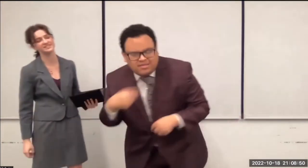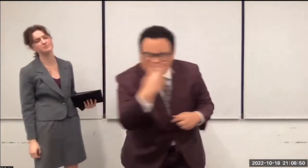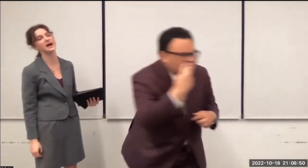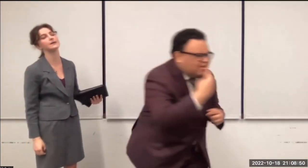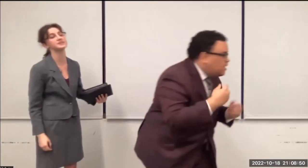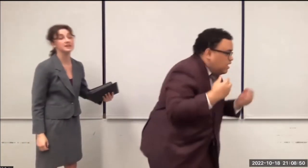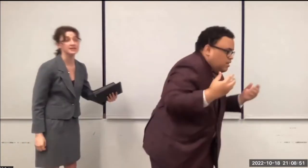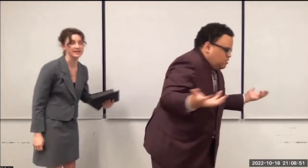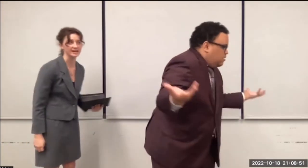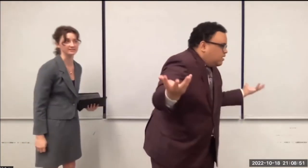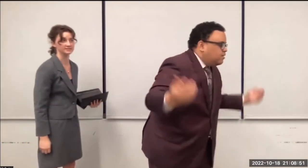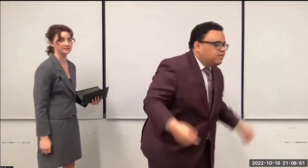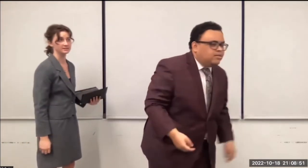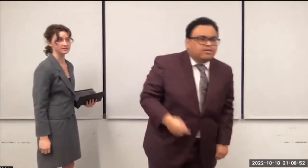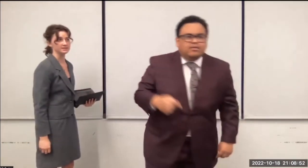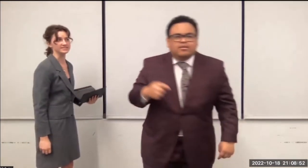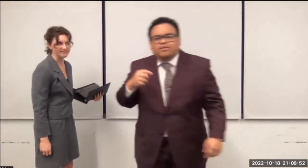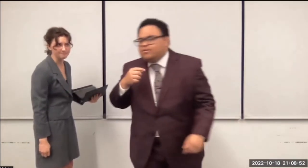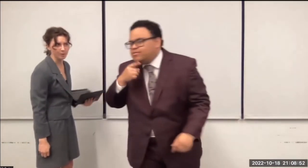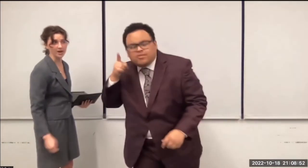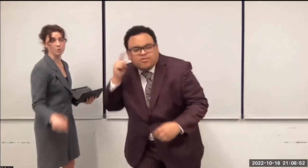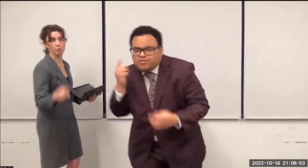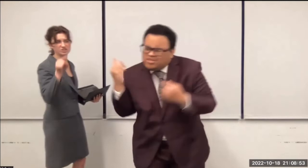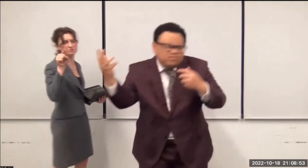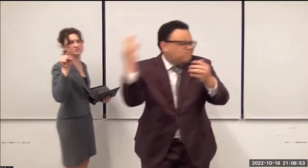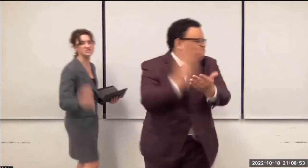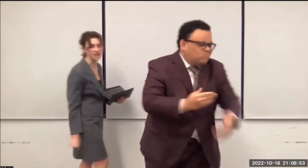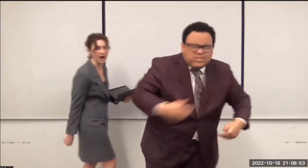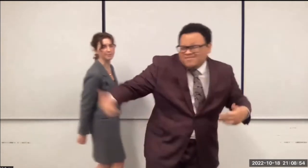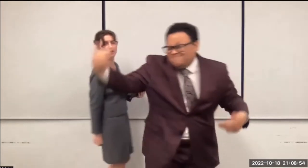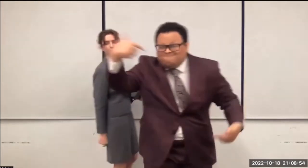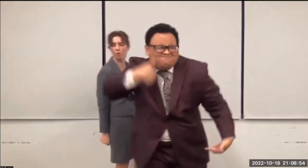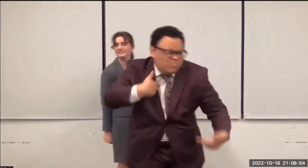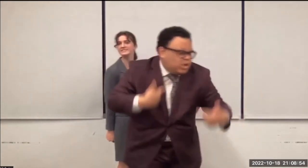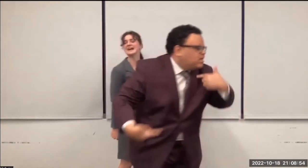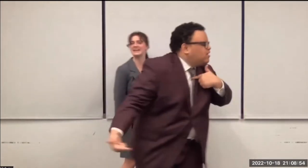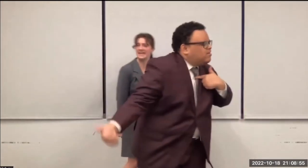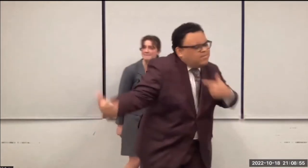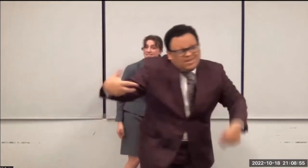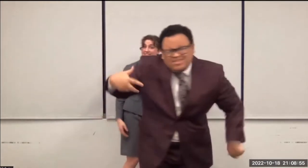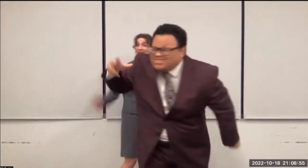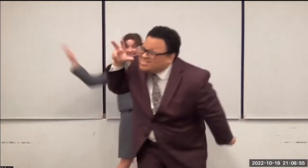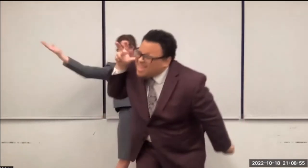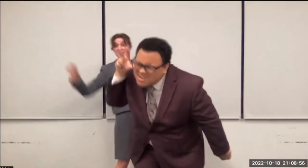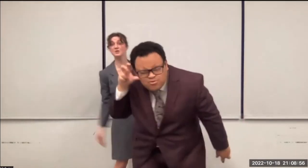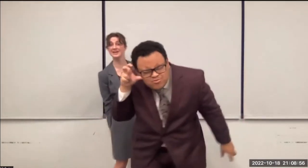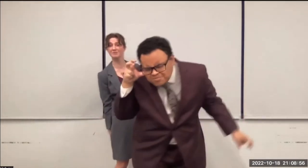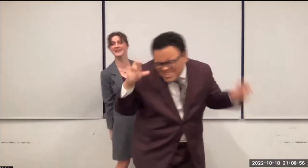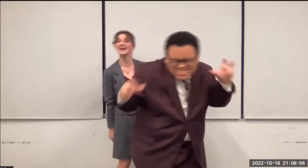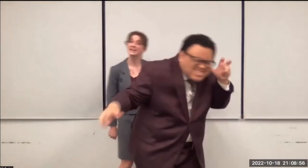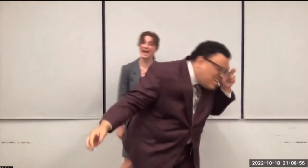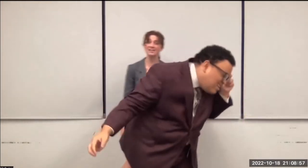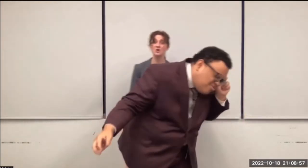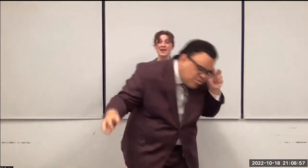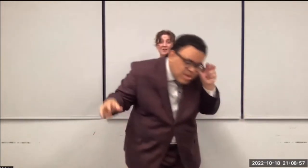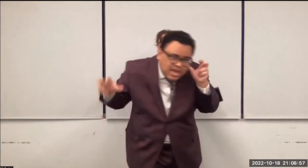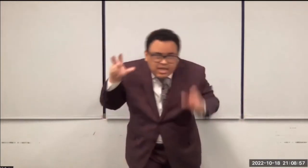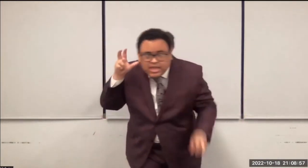sometimes he can't. Deaf Boy wants you to stop pointing at him and saying, "Can you hear me? Can you hear me? Can